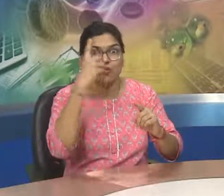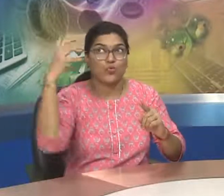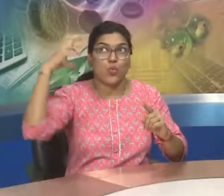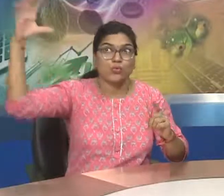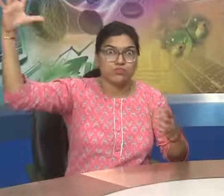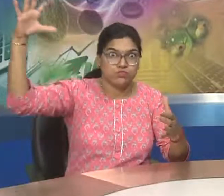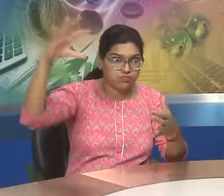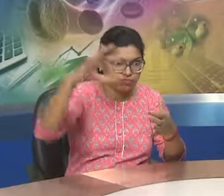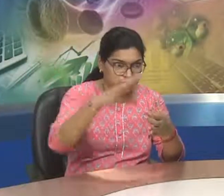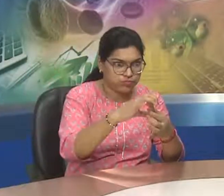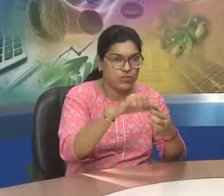utilize